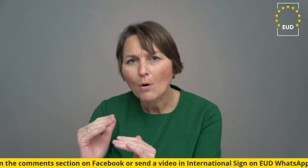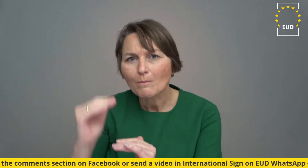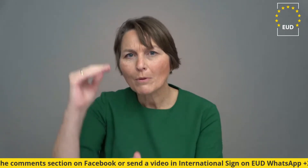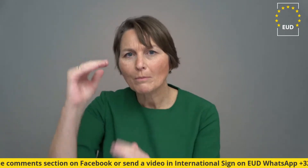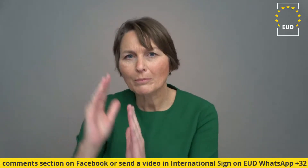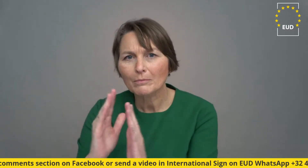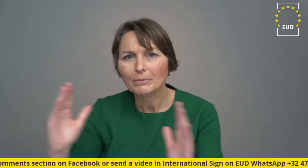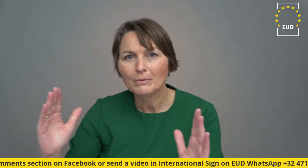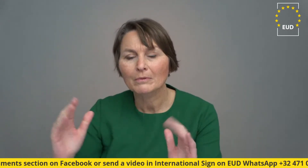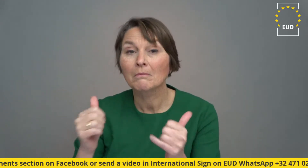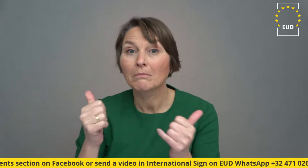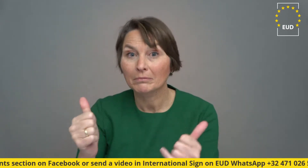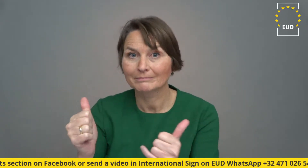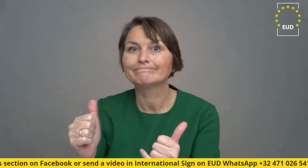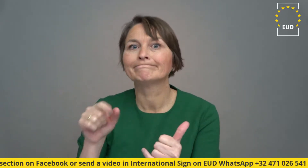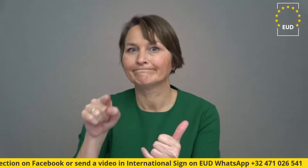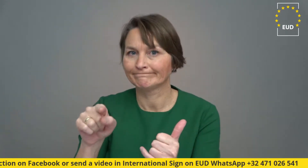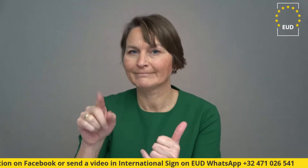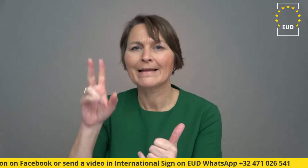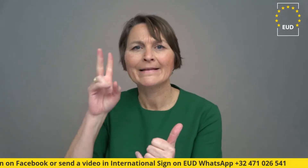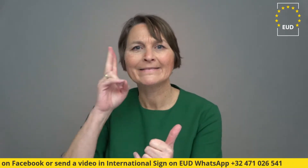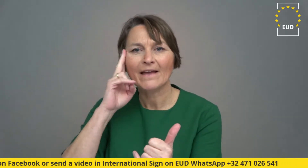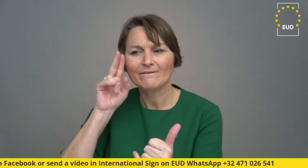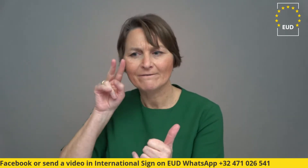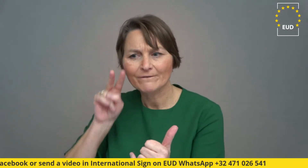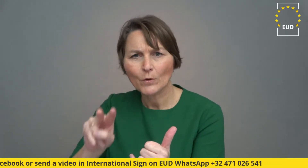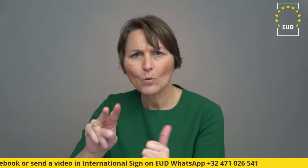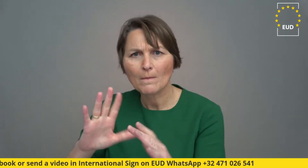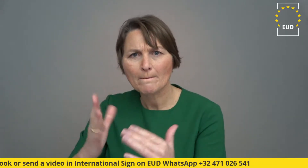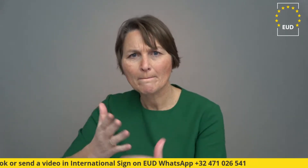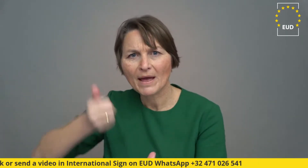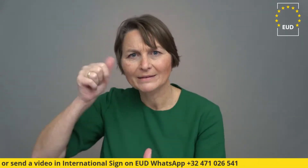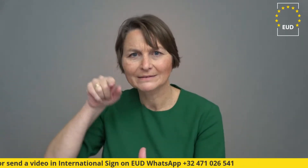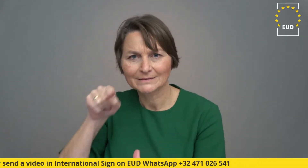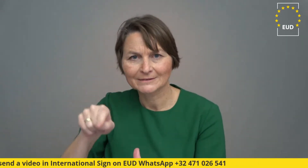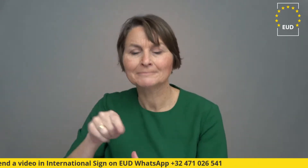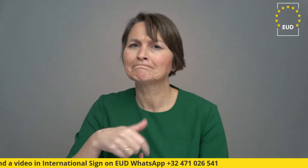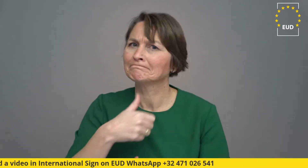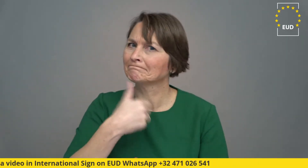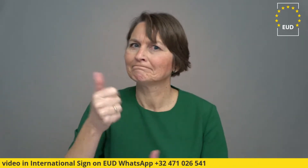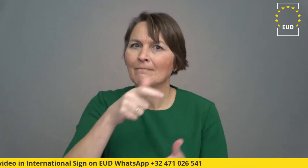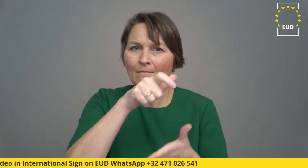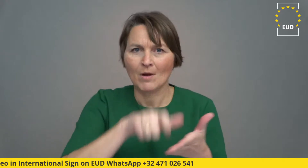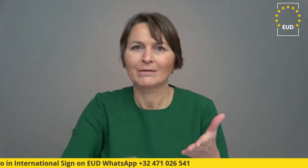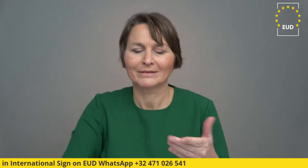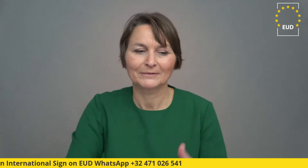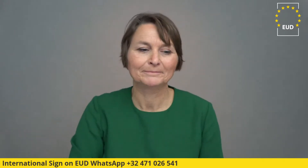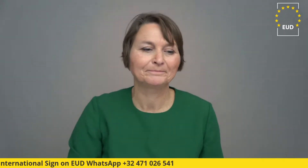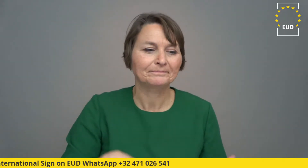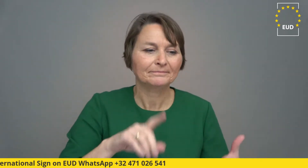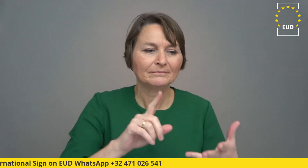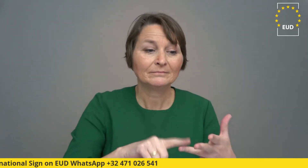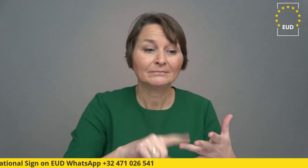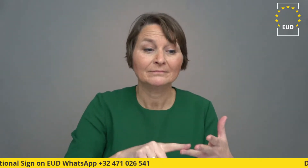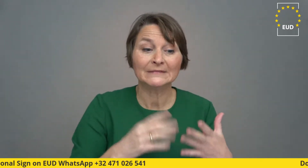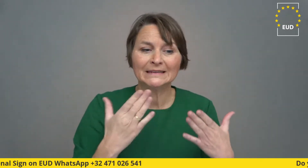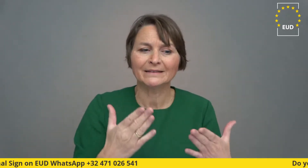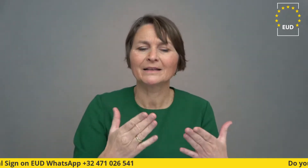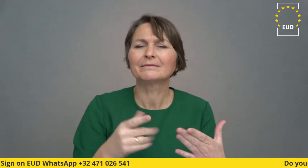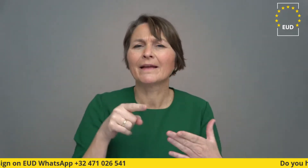where they looked at the specific sizing of what is the best size to have for a sign language